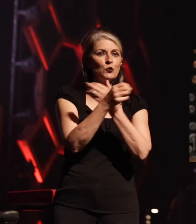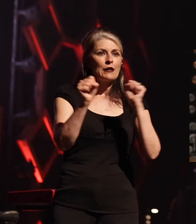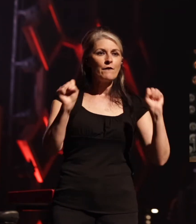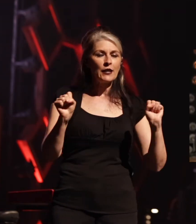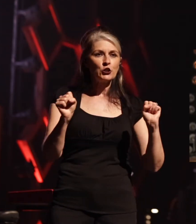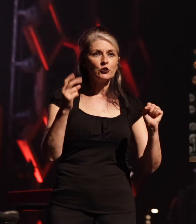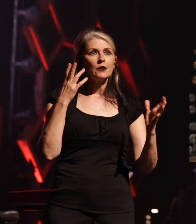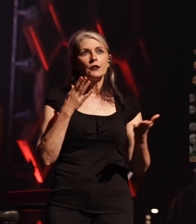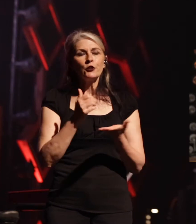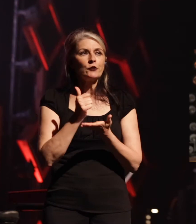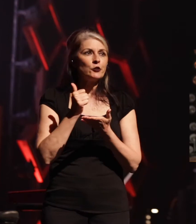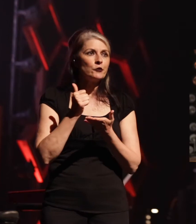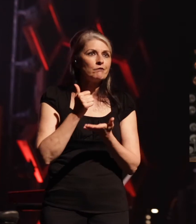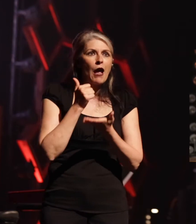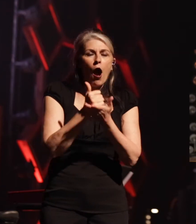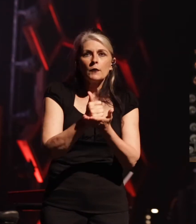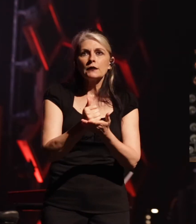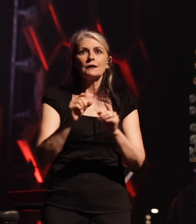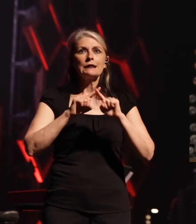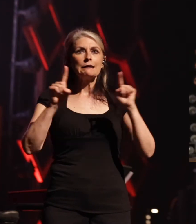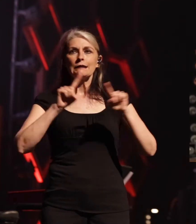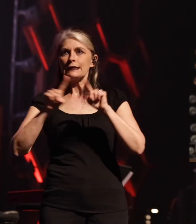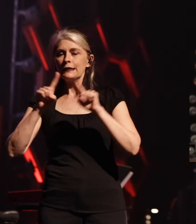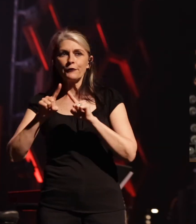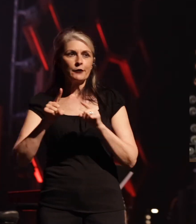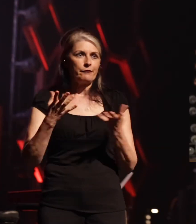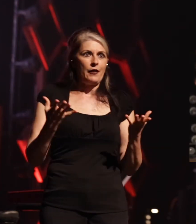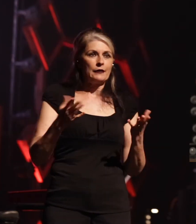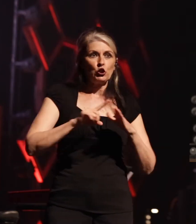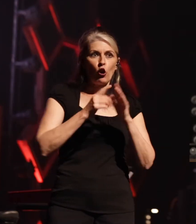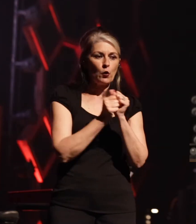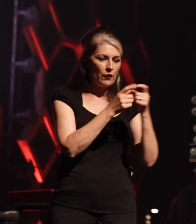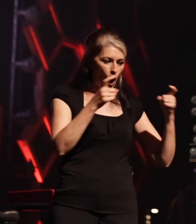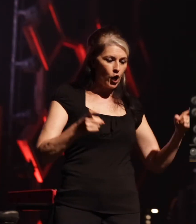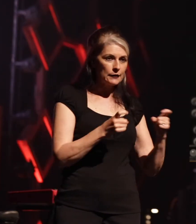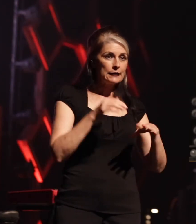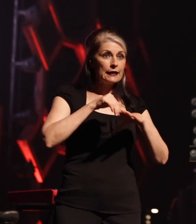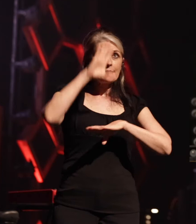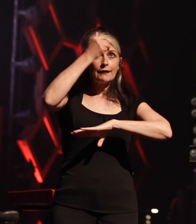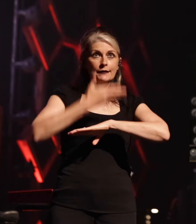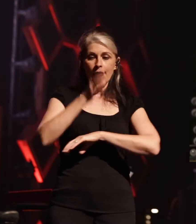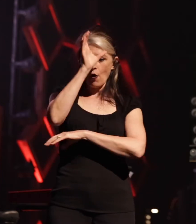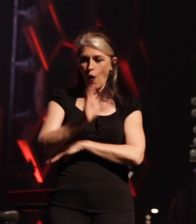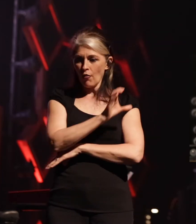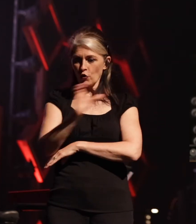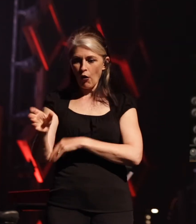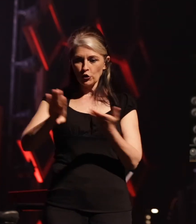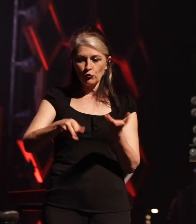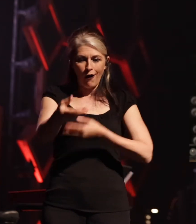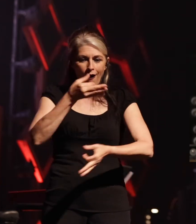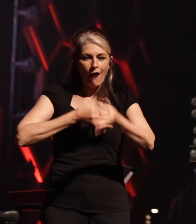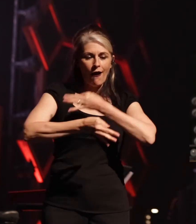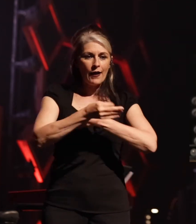all different types of things, starting with our sin, that God sent his son Jesus to die on the cross for our sins, that he conquered death, that